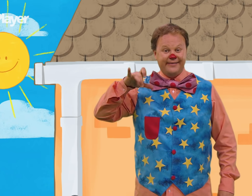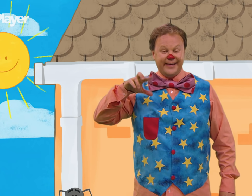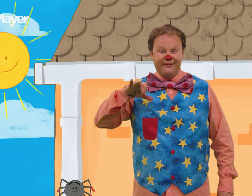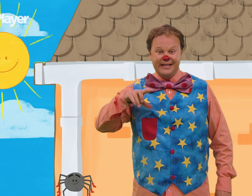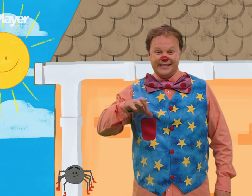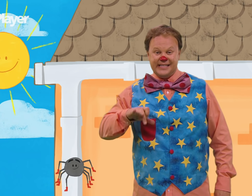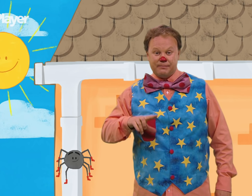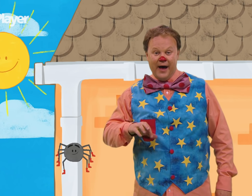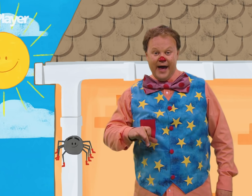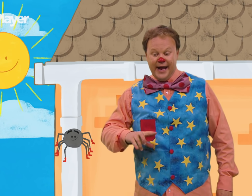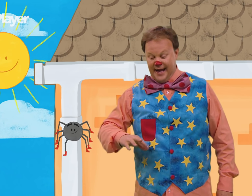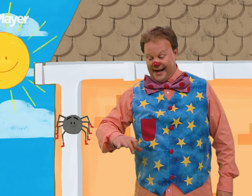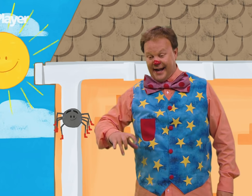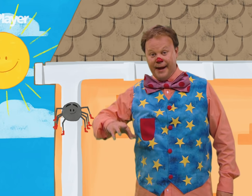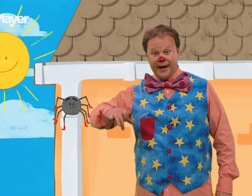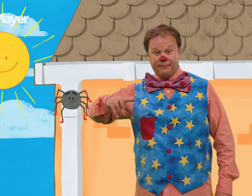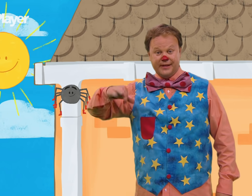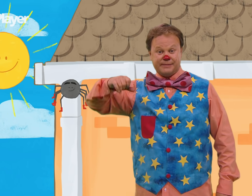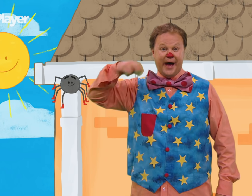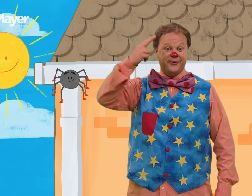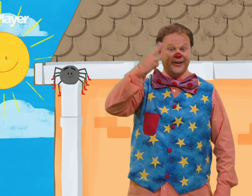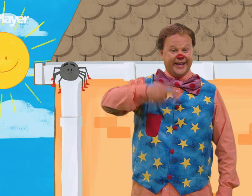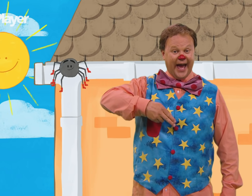Incy Wincy Spider climbed up the spout again.